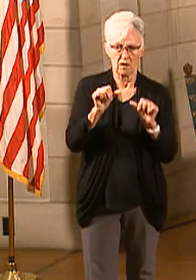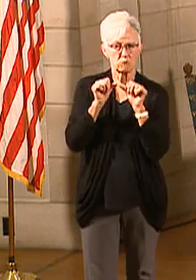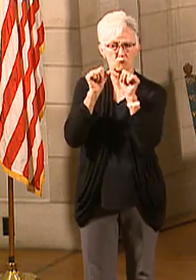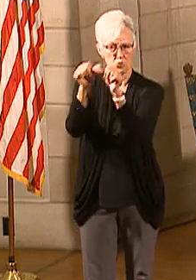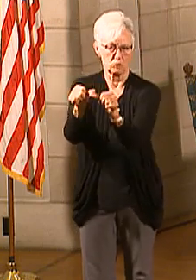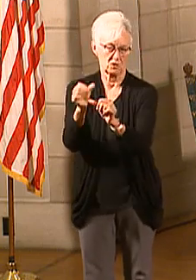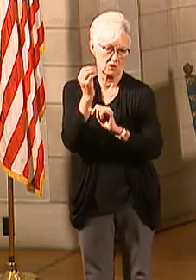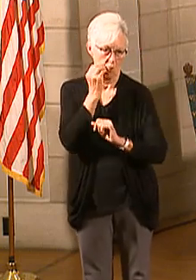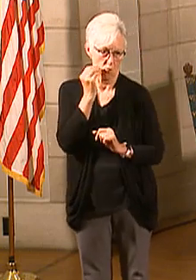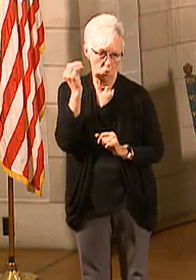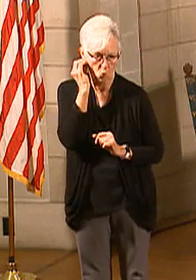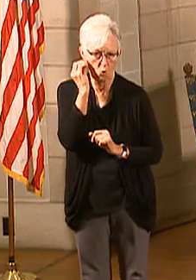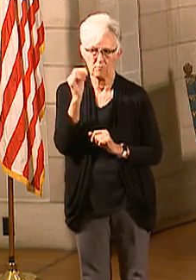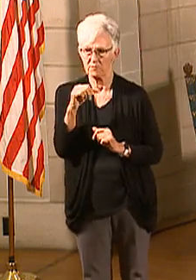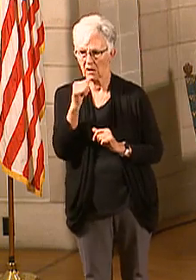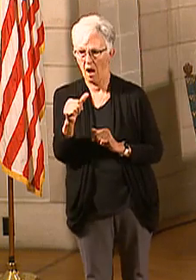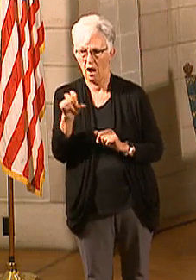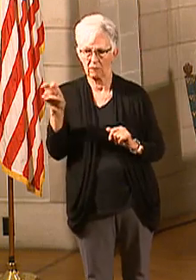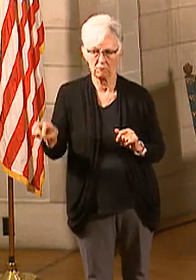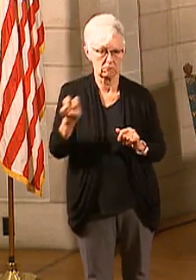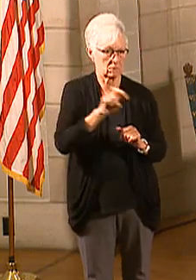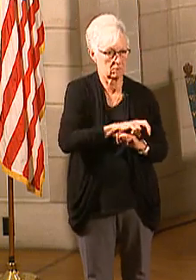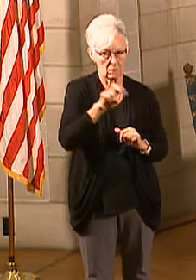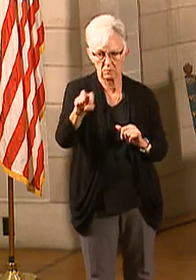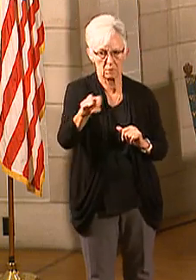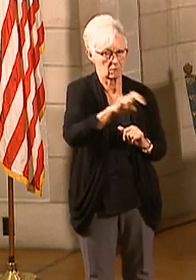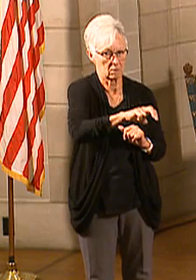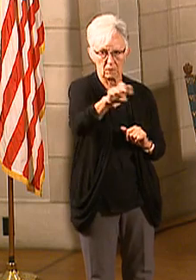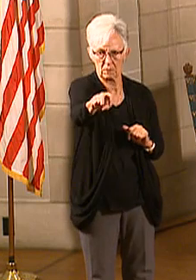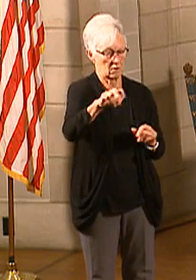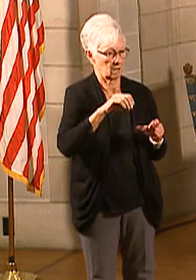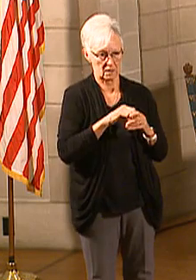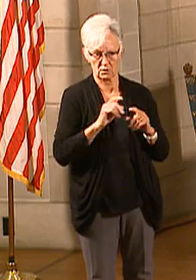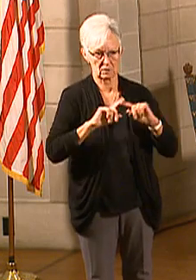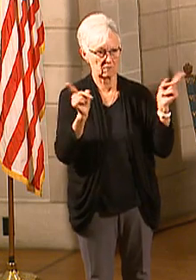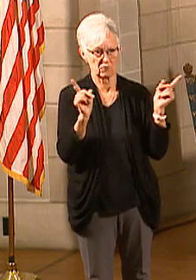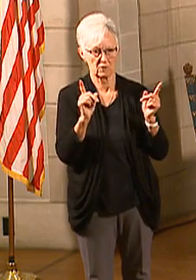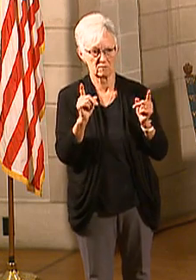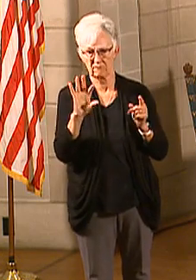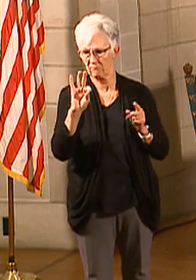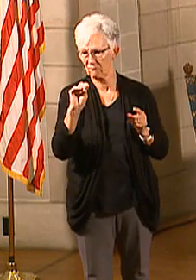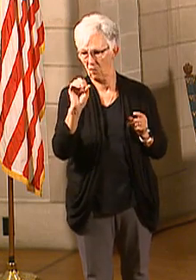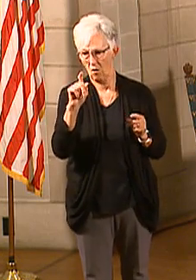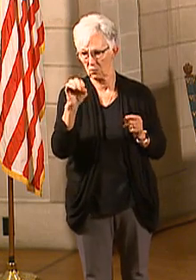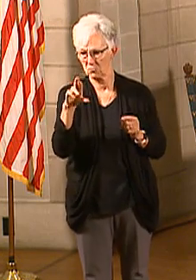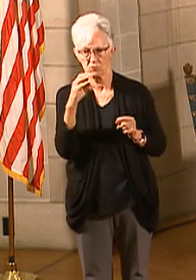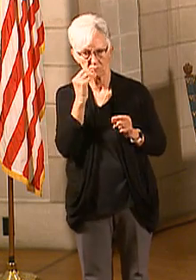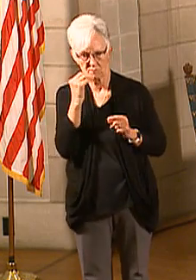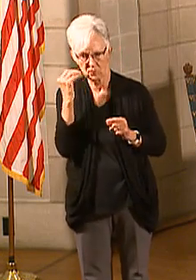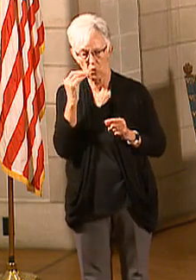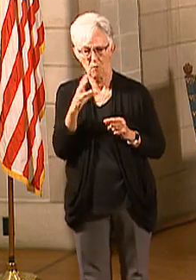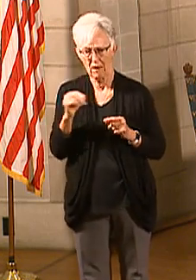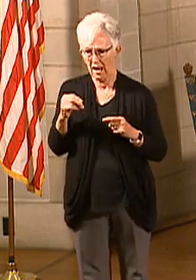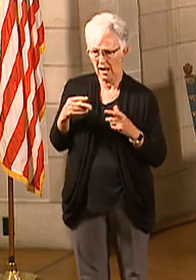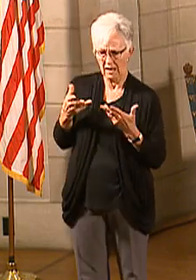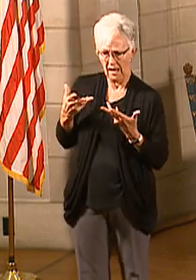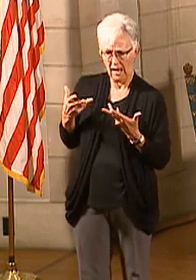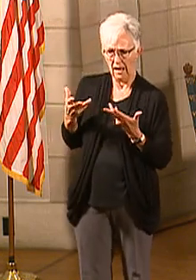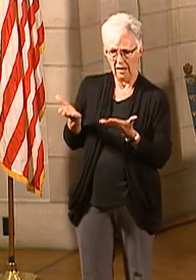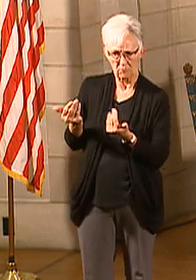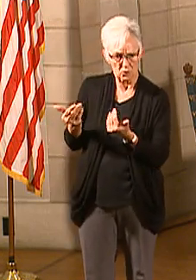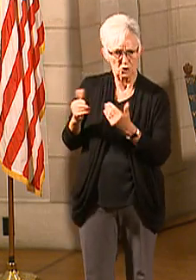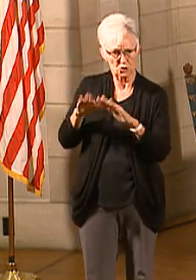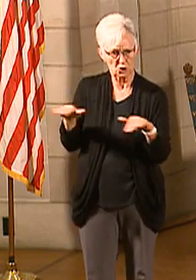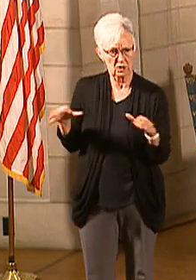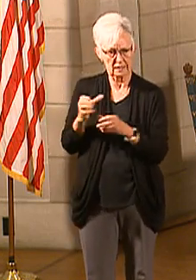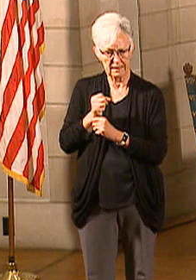people are engaged in the permanency work, that they have a voice in the things that's happening to them. And so Nebraska has done an amazing job. This is